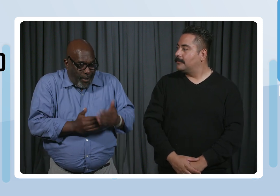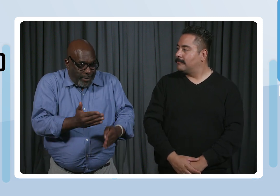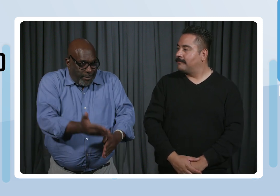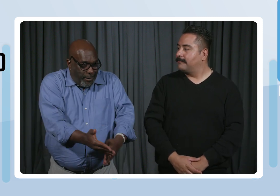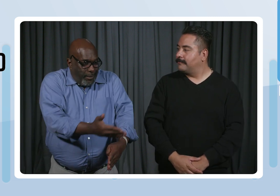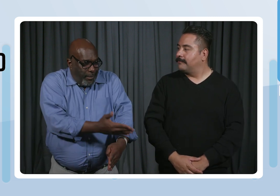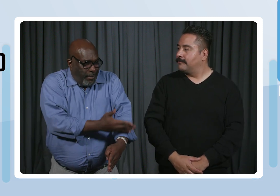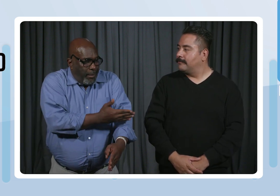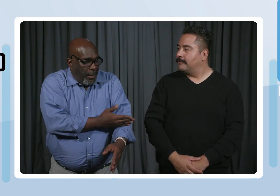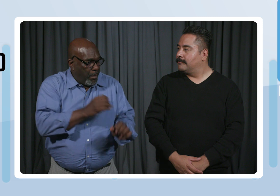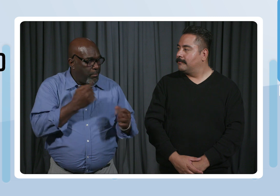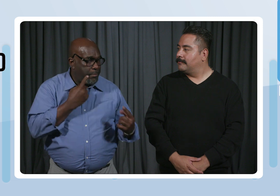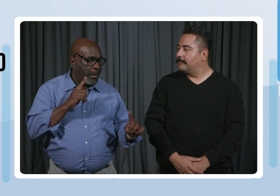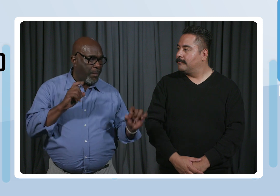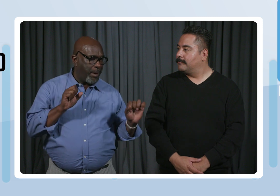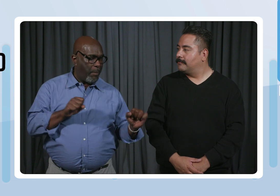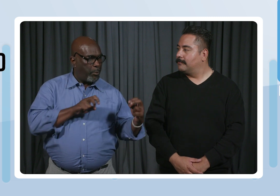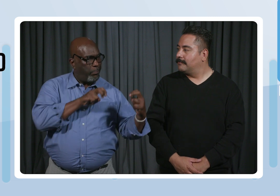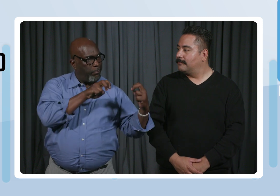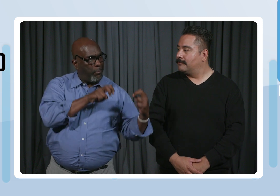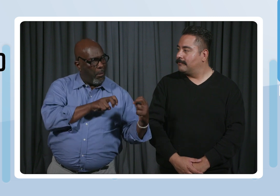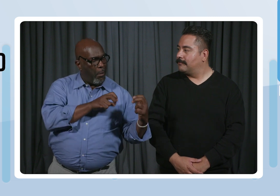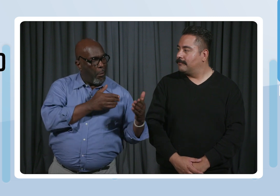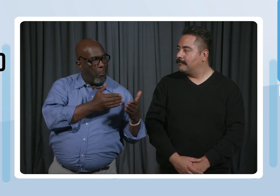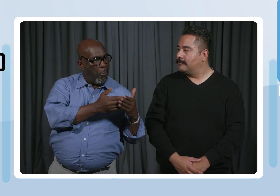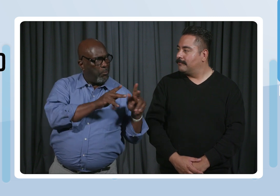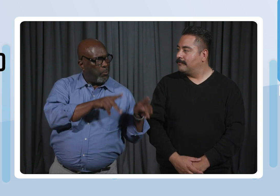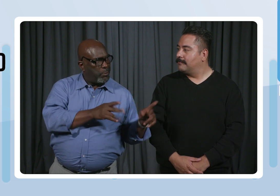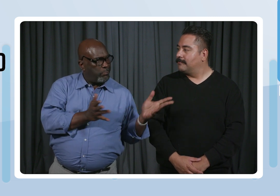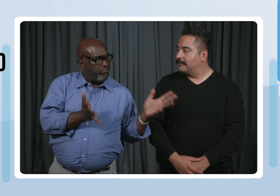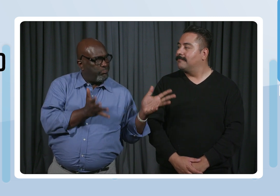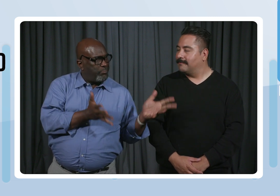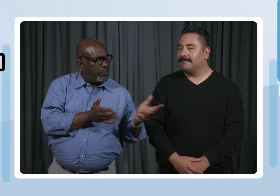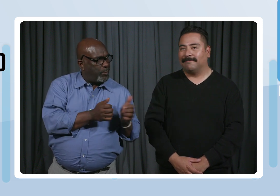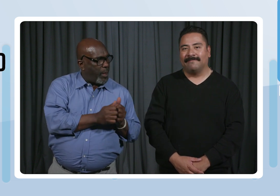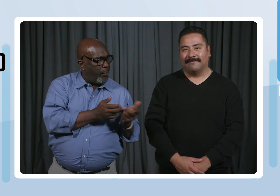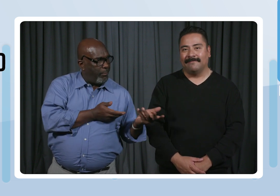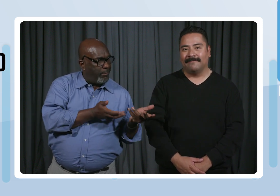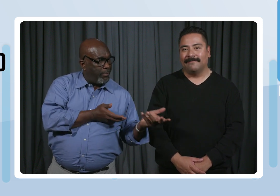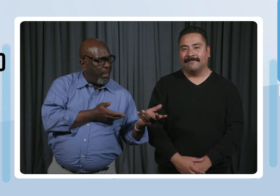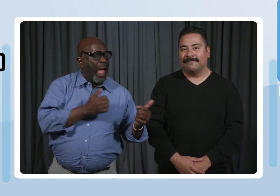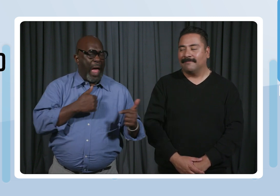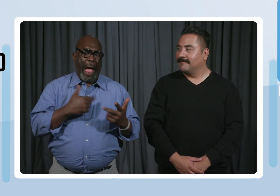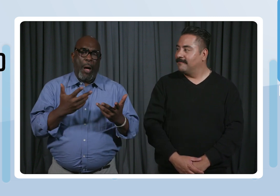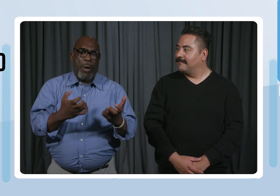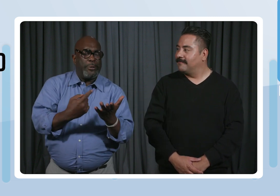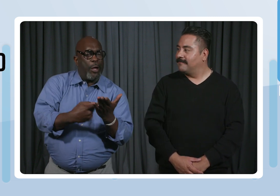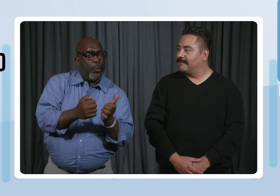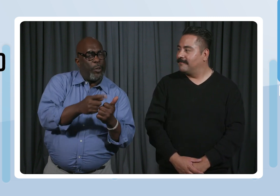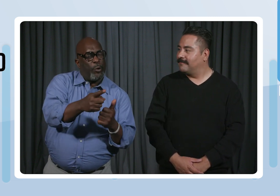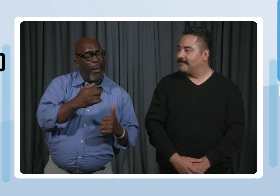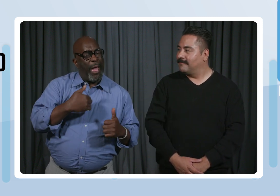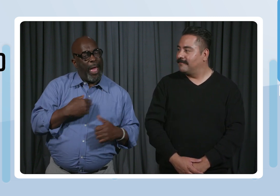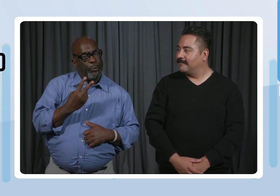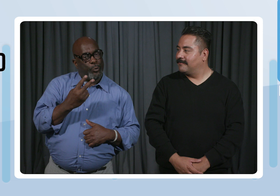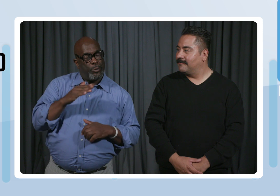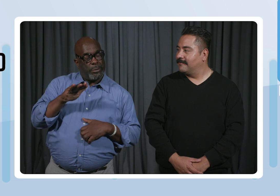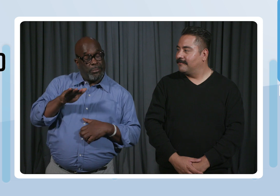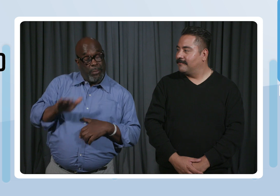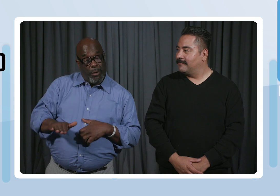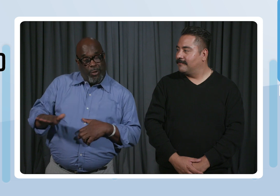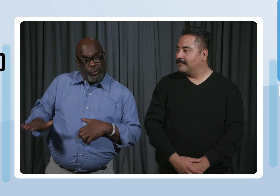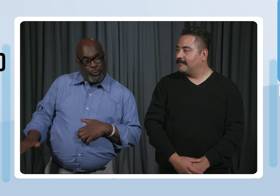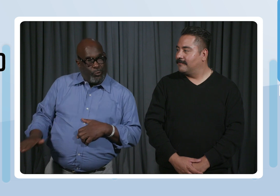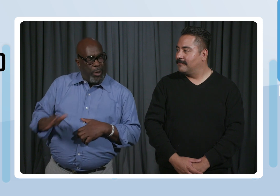with someone, who's so close to you. And I want to talk to you. I have two small children at home. So I want to talk to you about